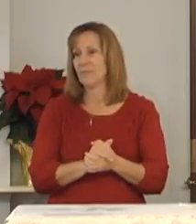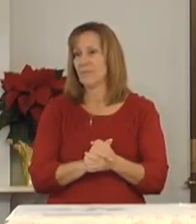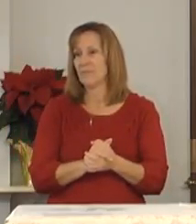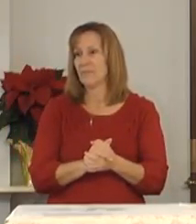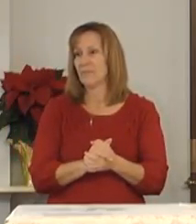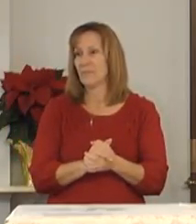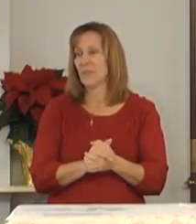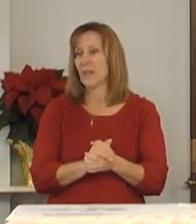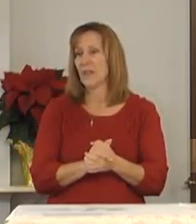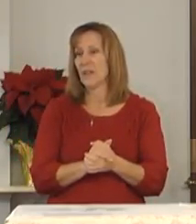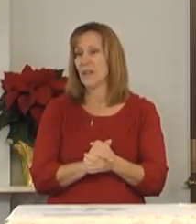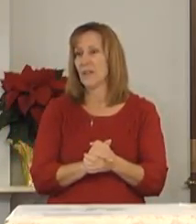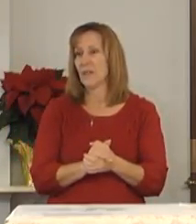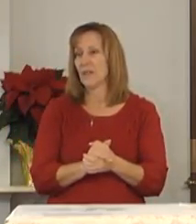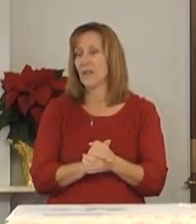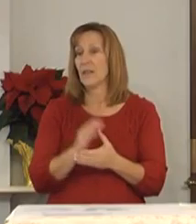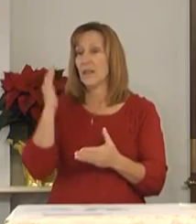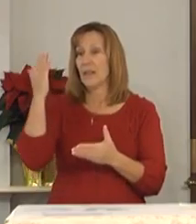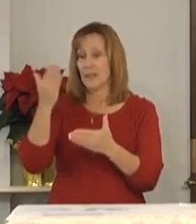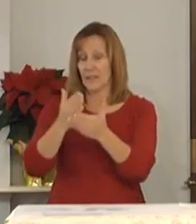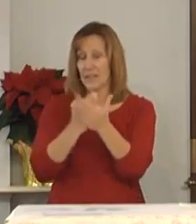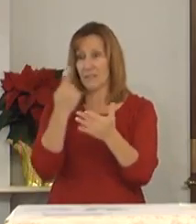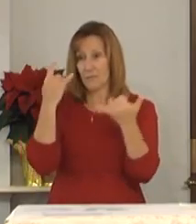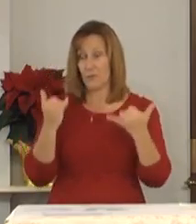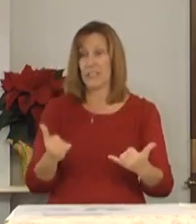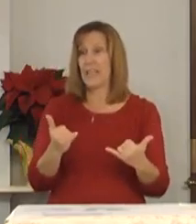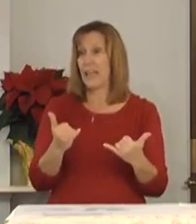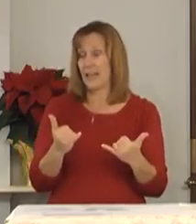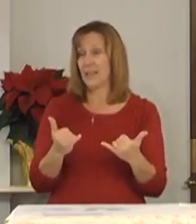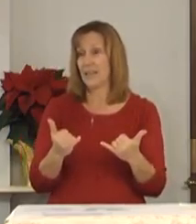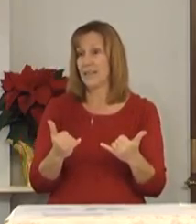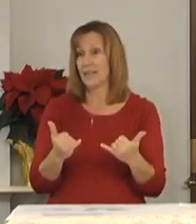The epistle reading appointed for today